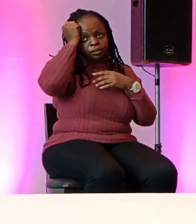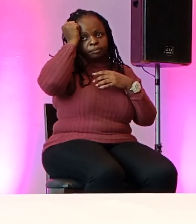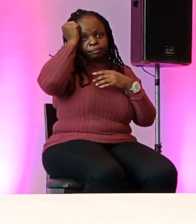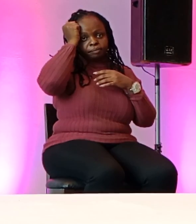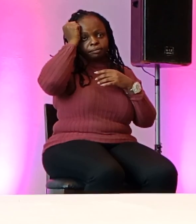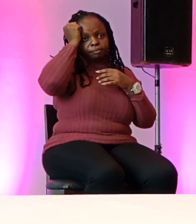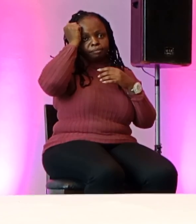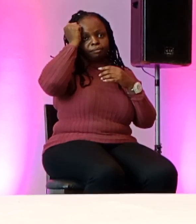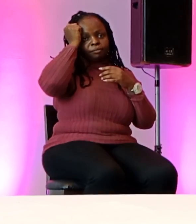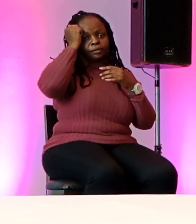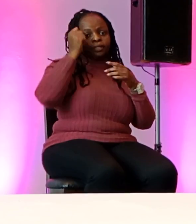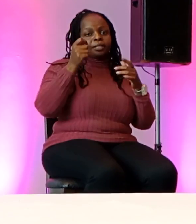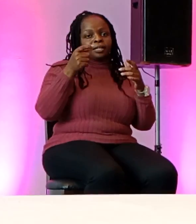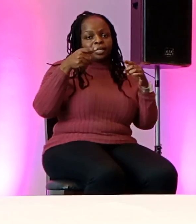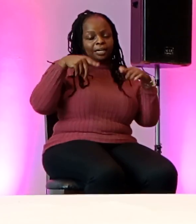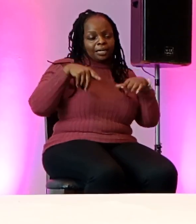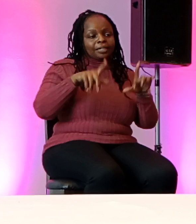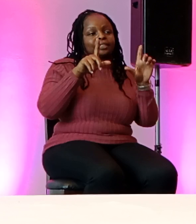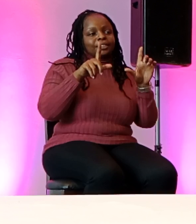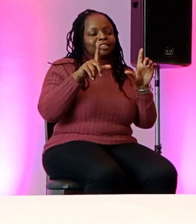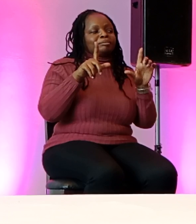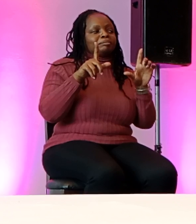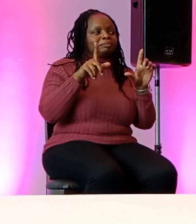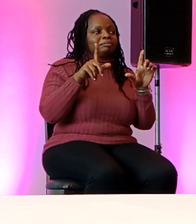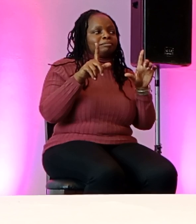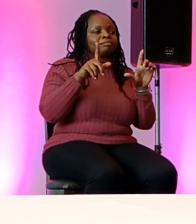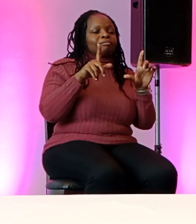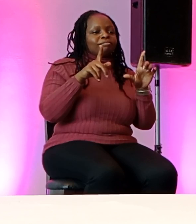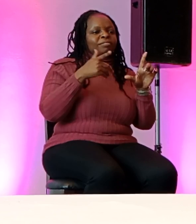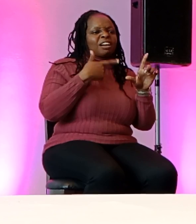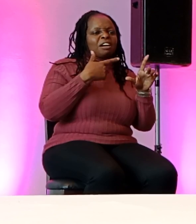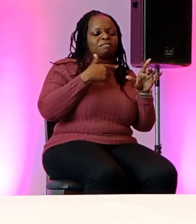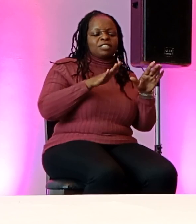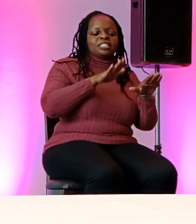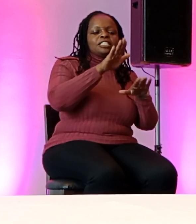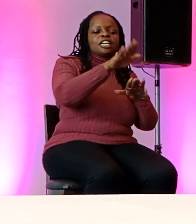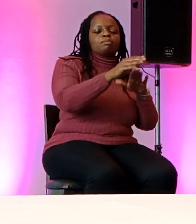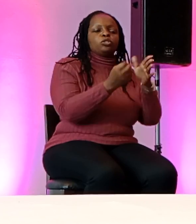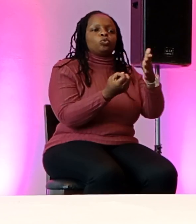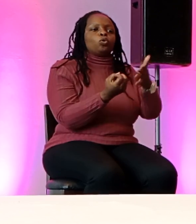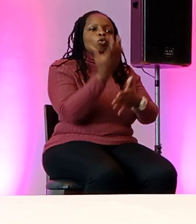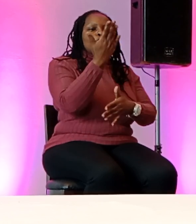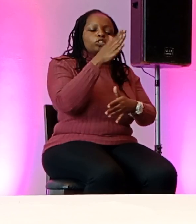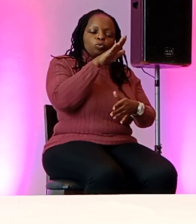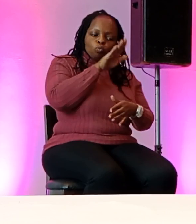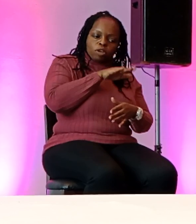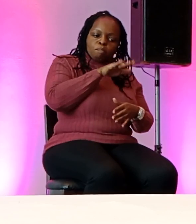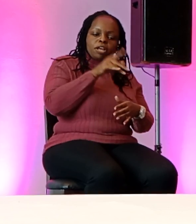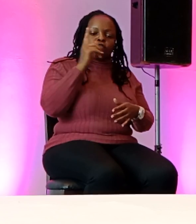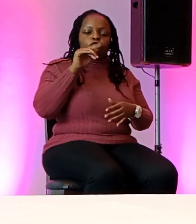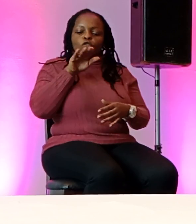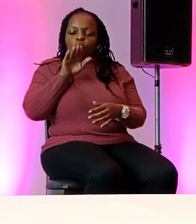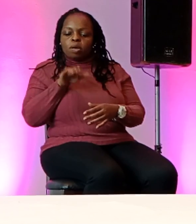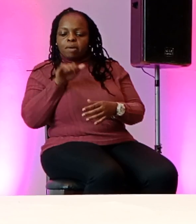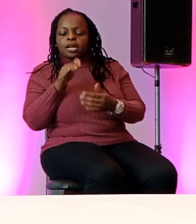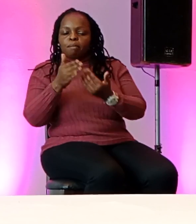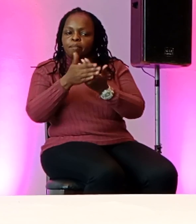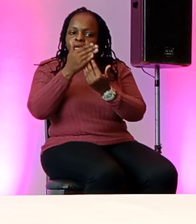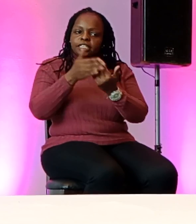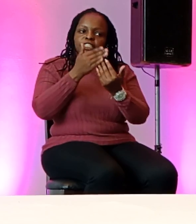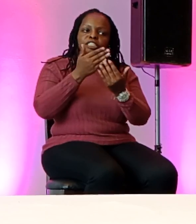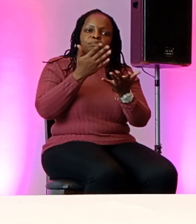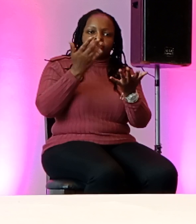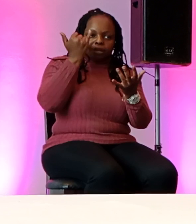Let us take steps to launch a Women for Women mentorship